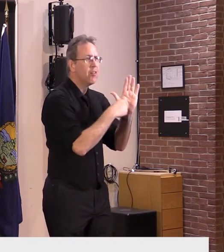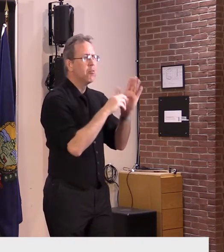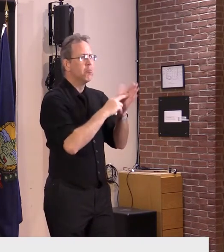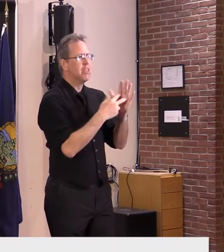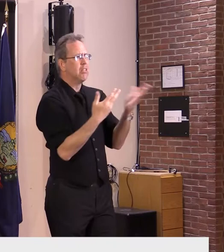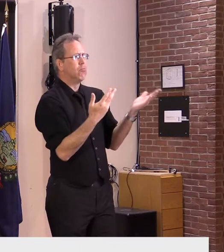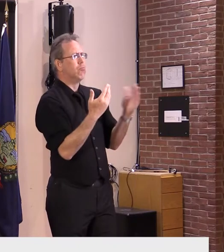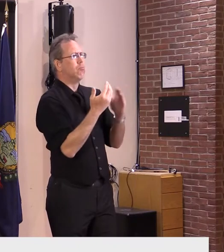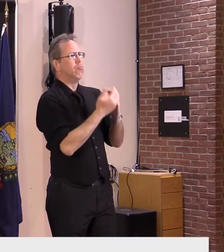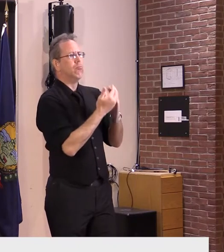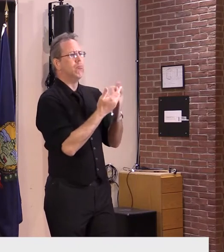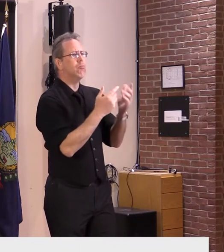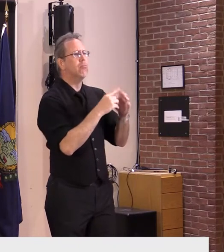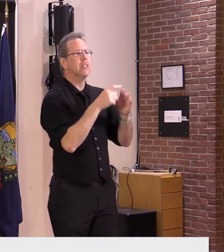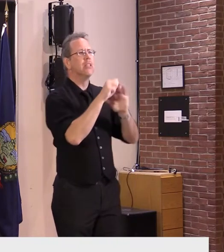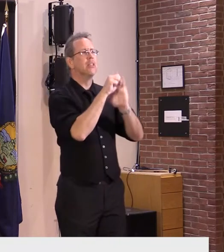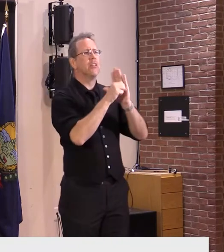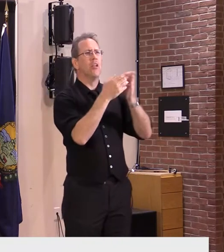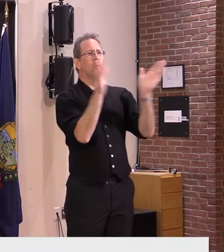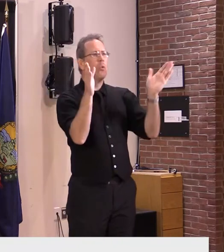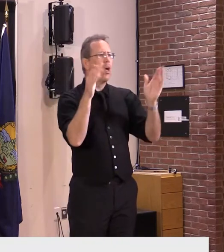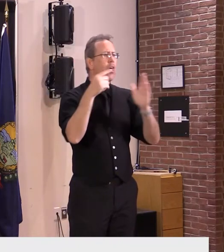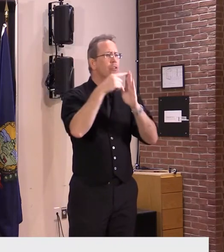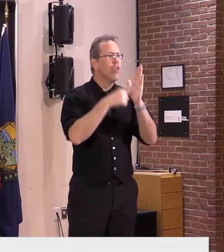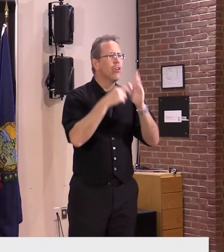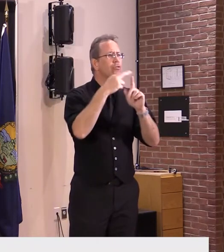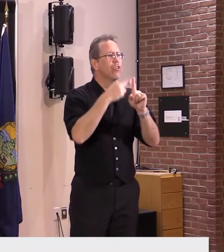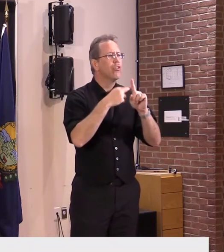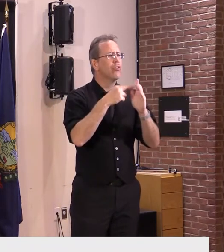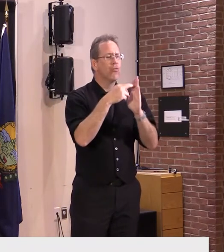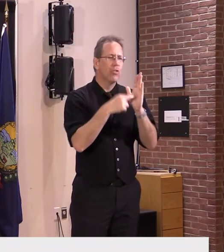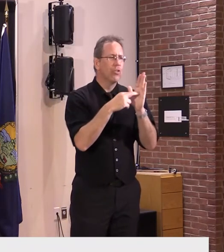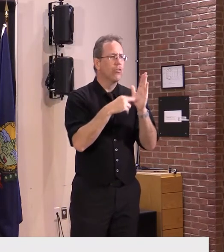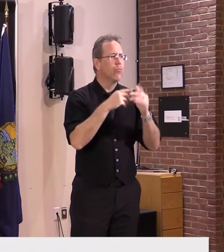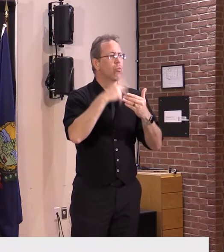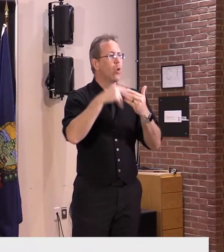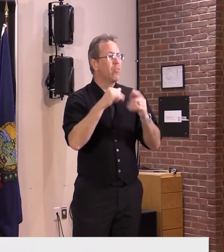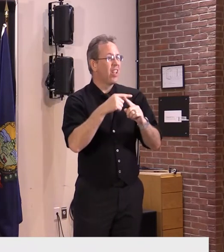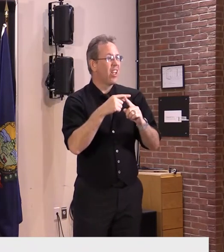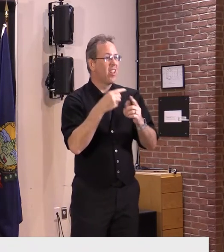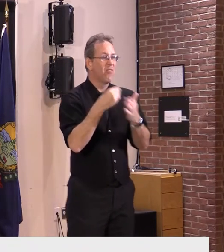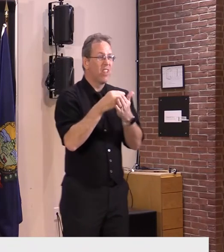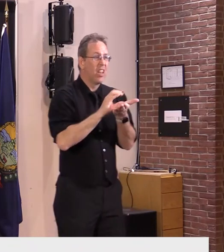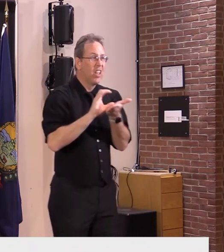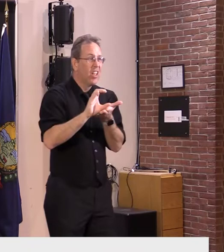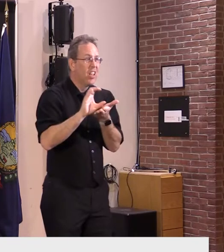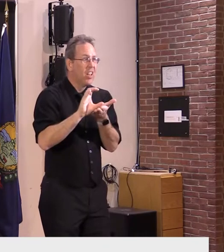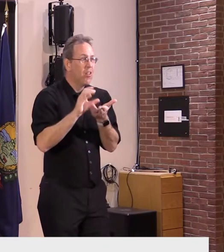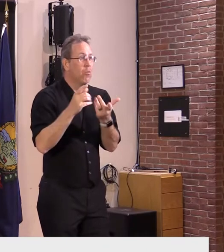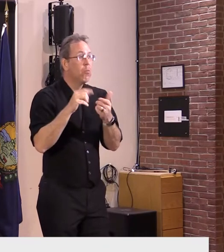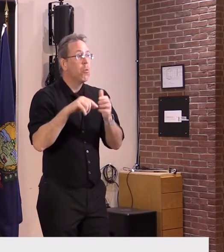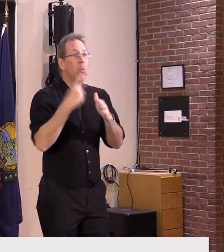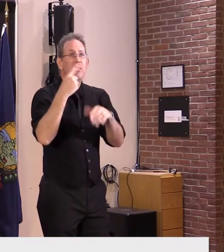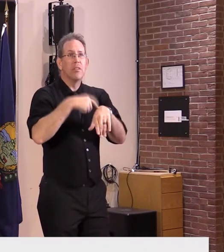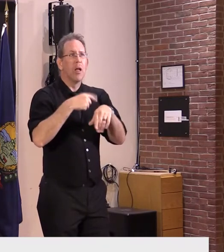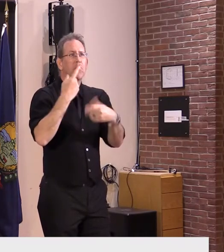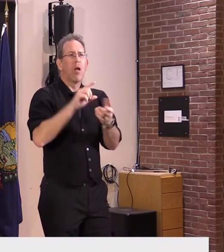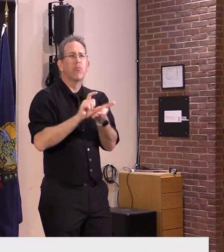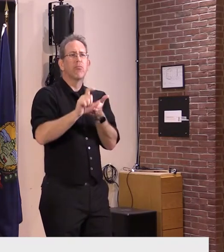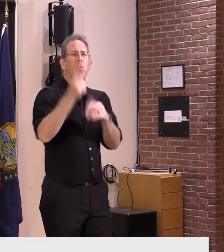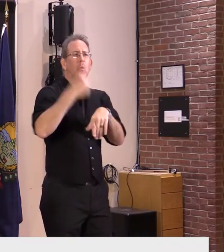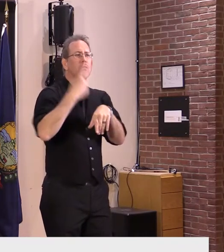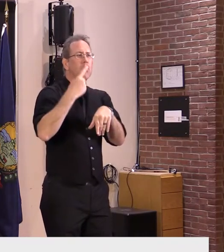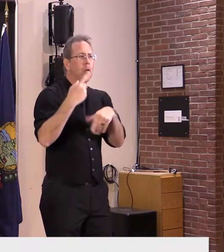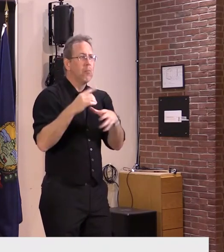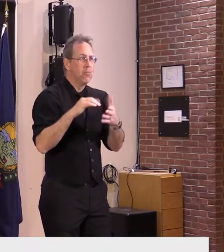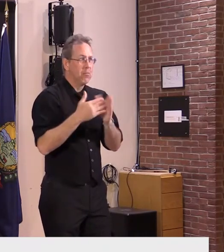rental registry inspection program that does not have a long-term source of funding for it? You'd be spending one-time money to set up a